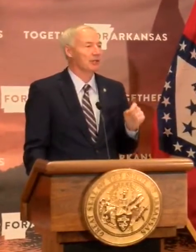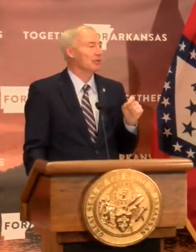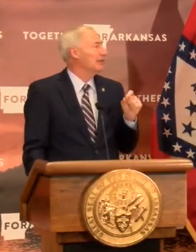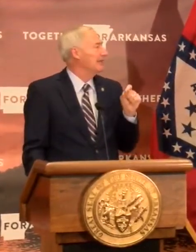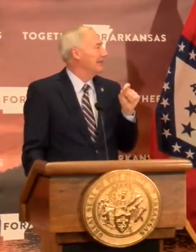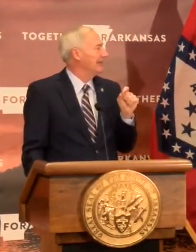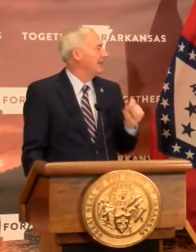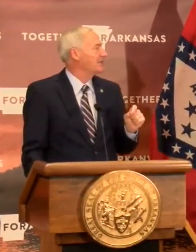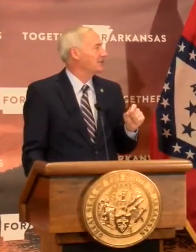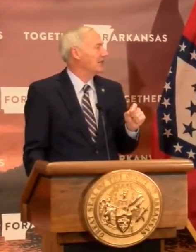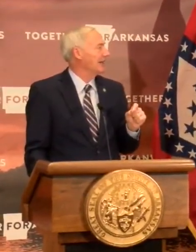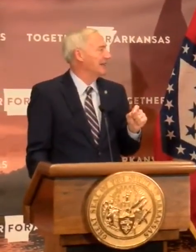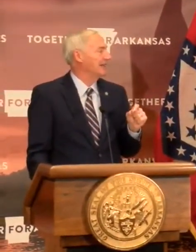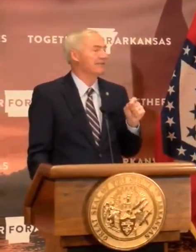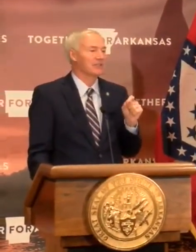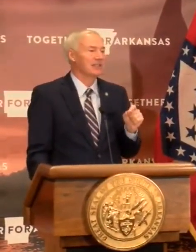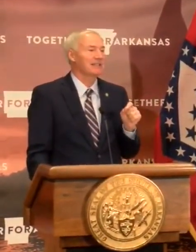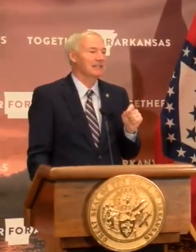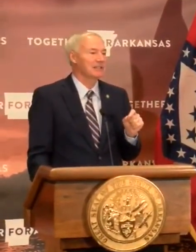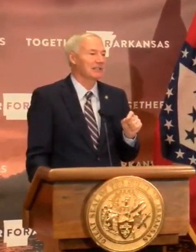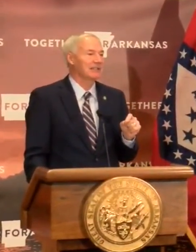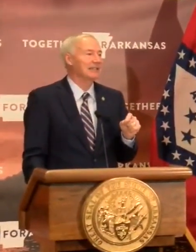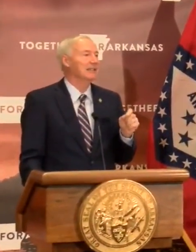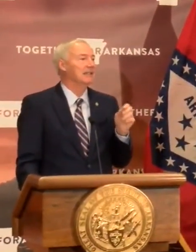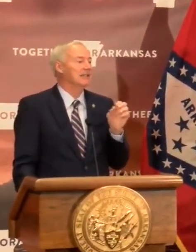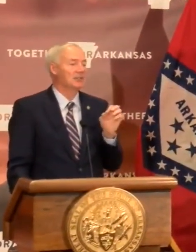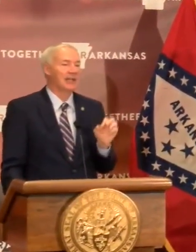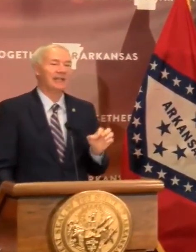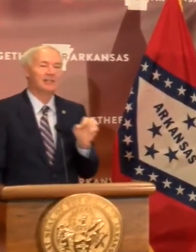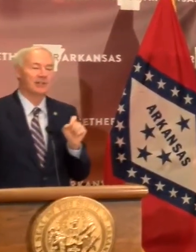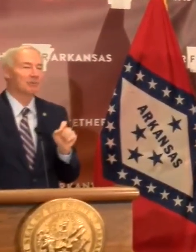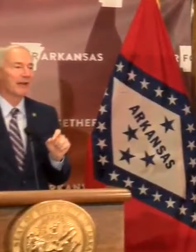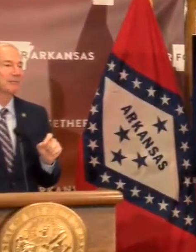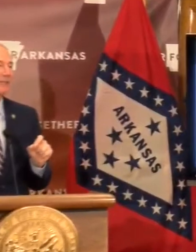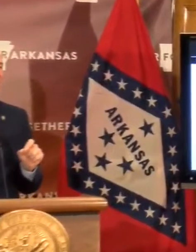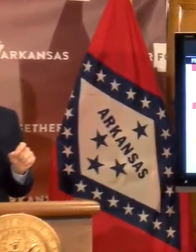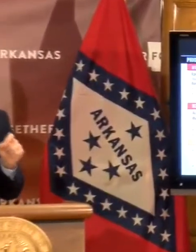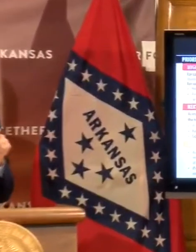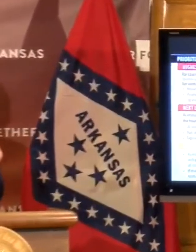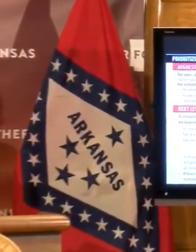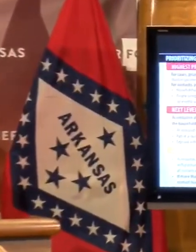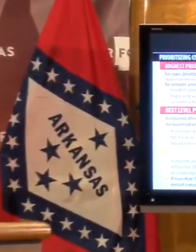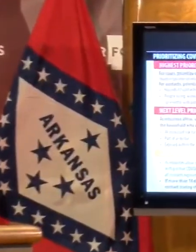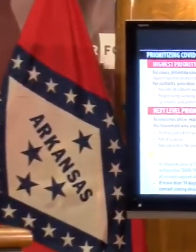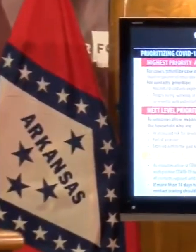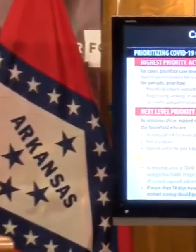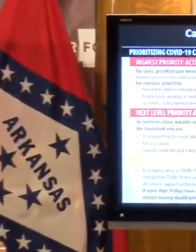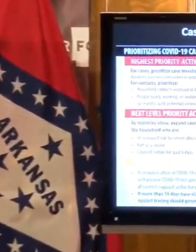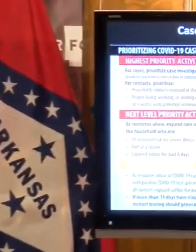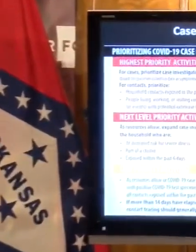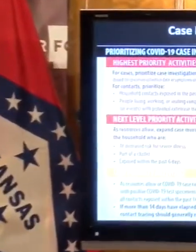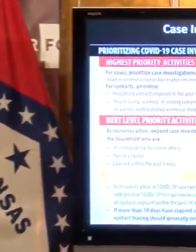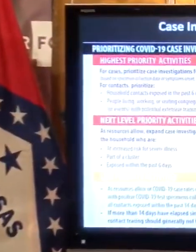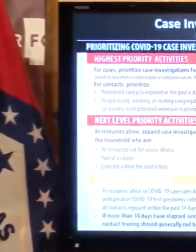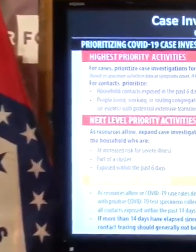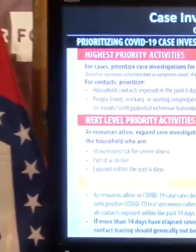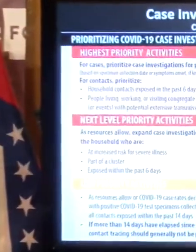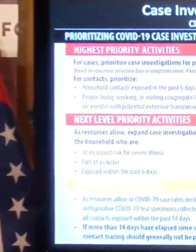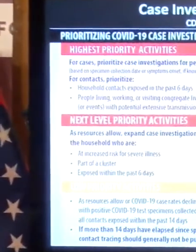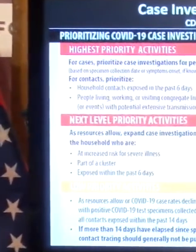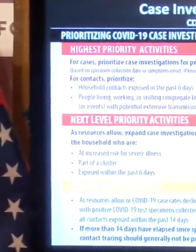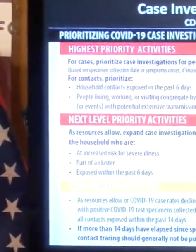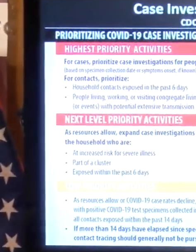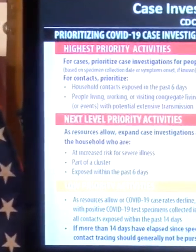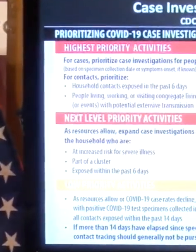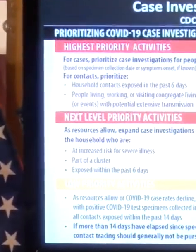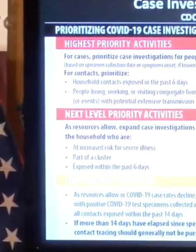will show that yesterday the CDC changed their recommendations on contact tracing. I